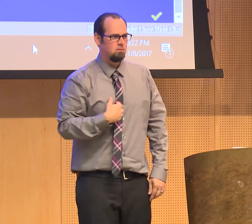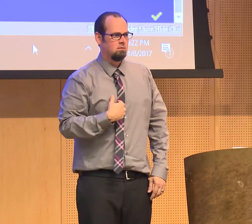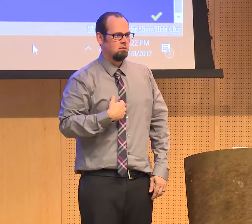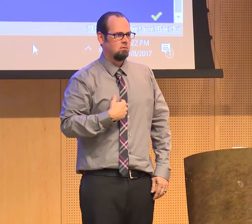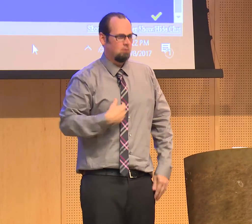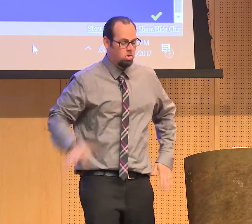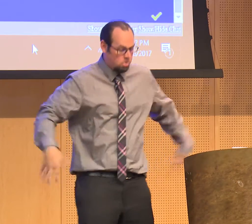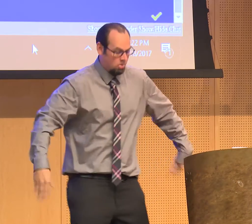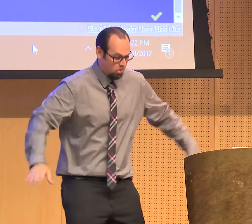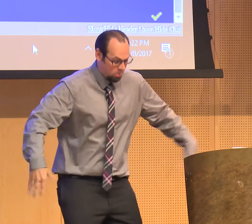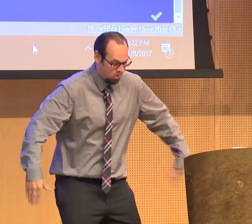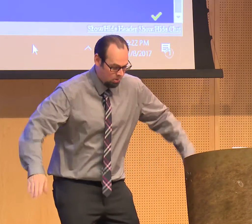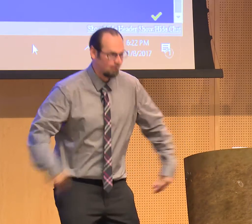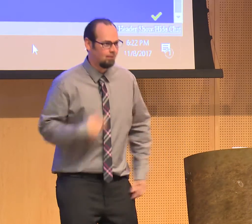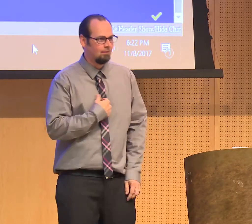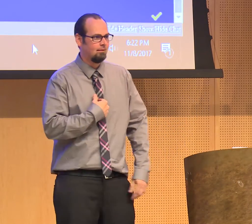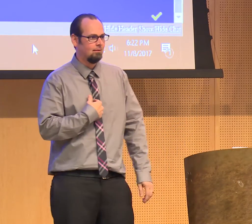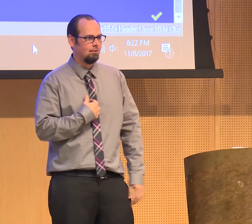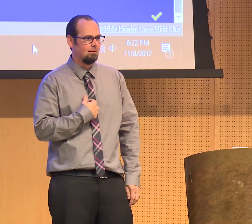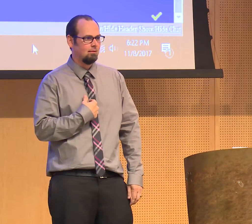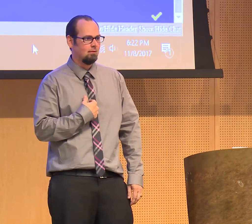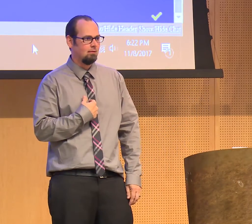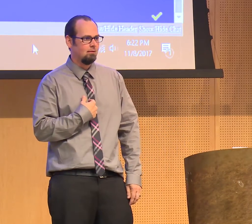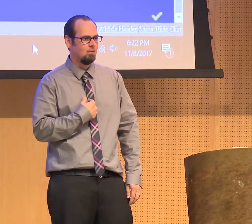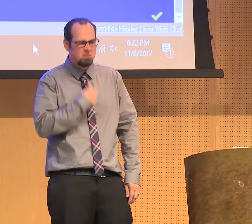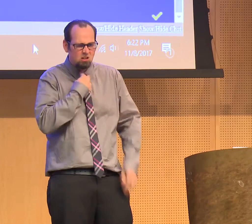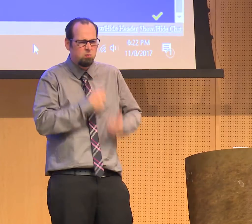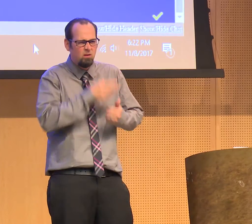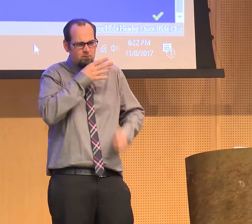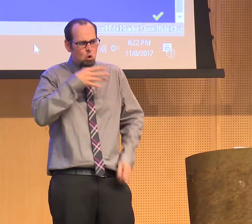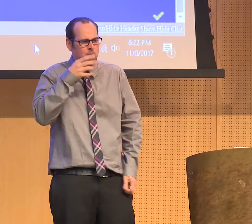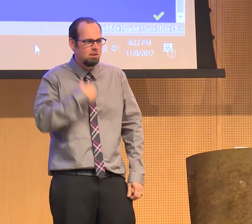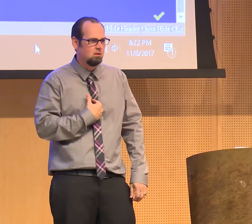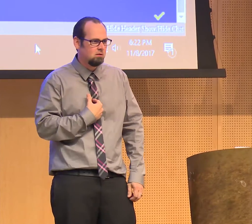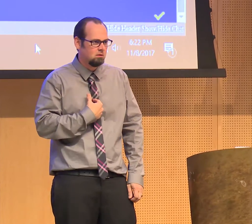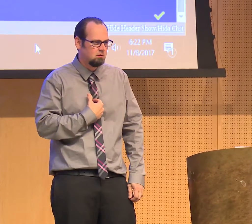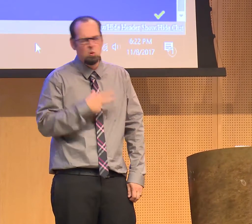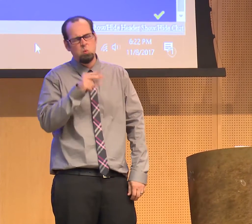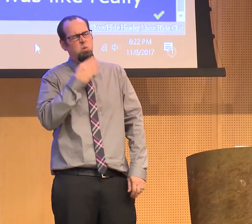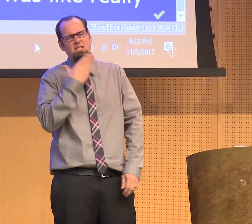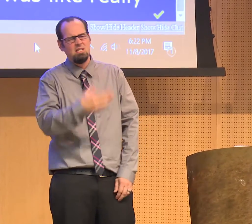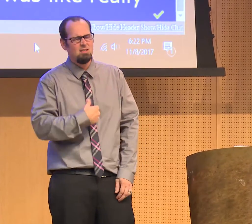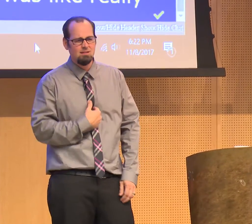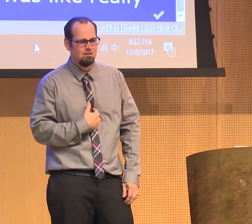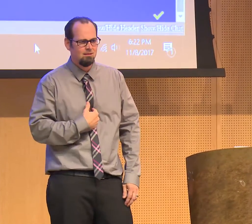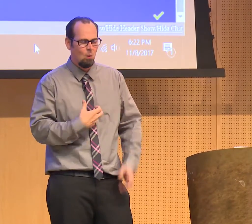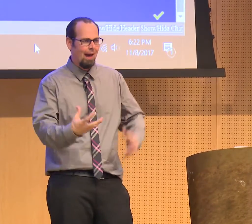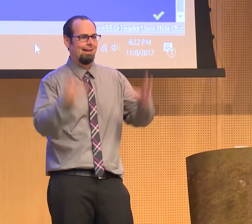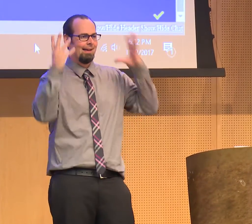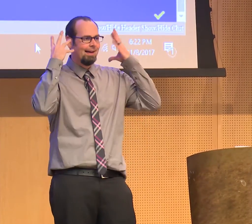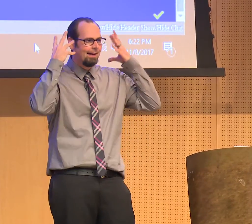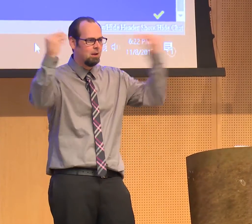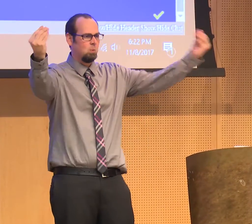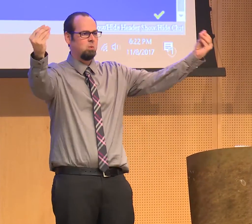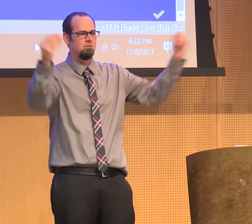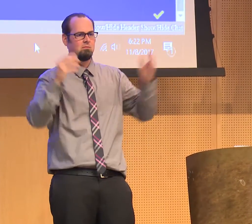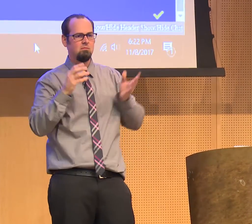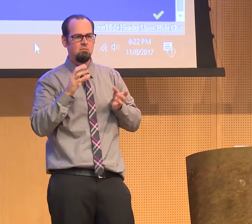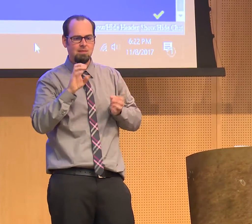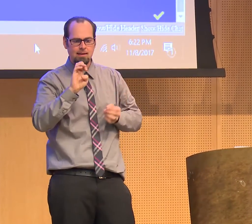I would have been like a duck out of water. I was a farm boy. I didn't know anything. But I needed to